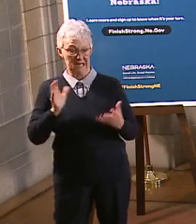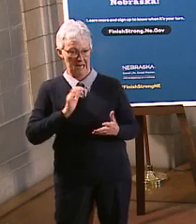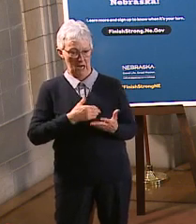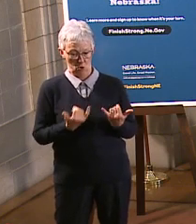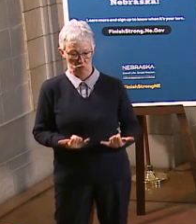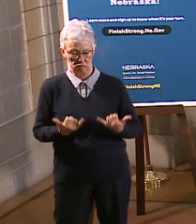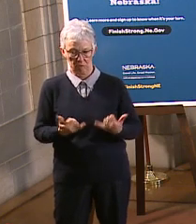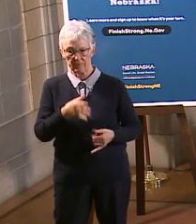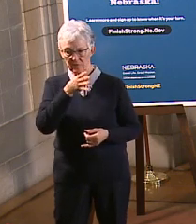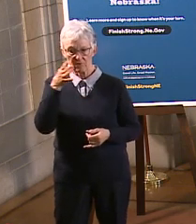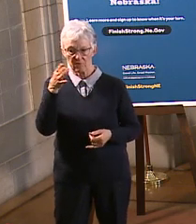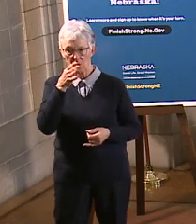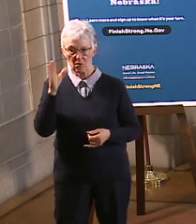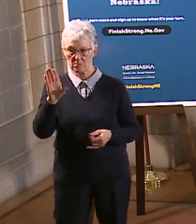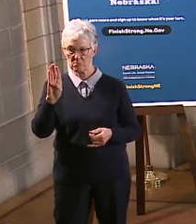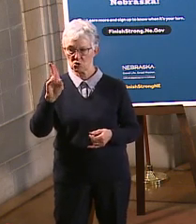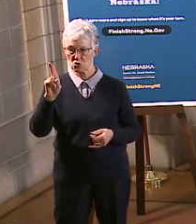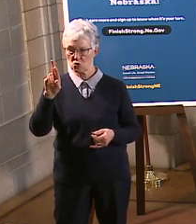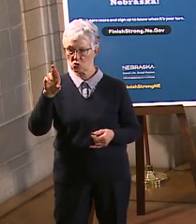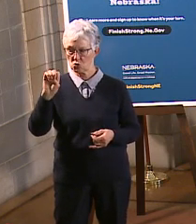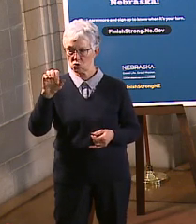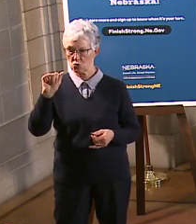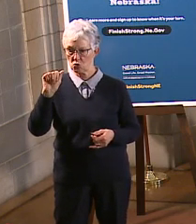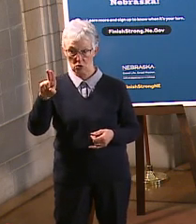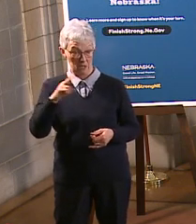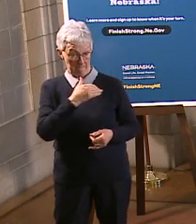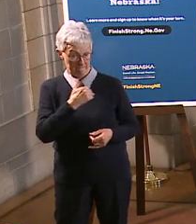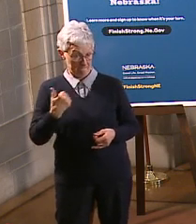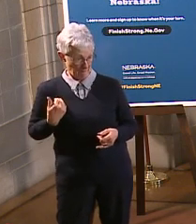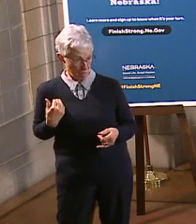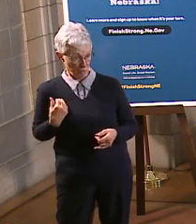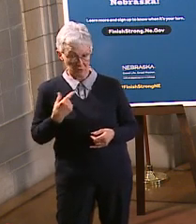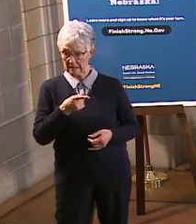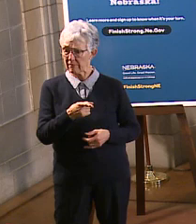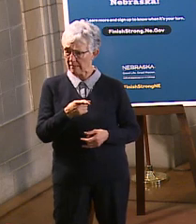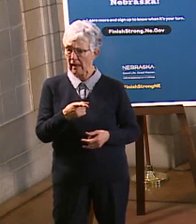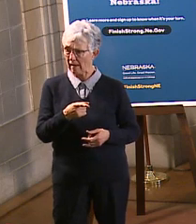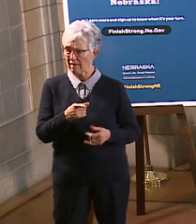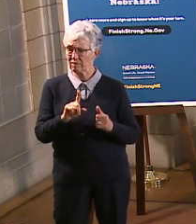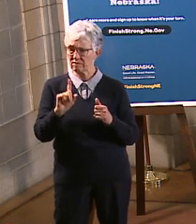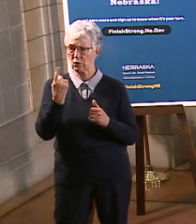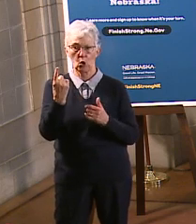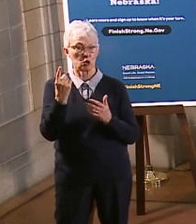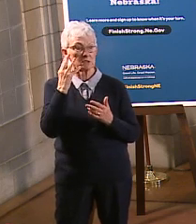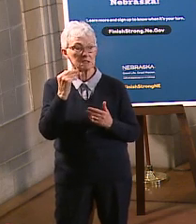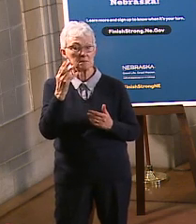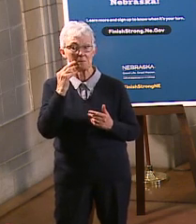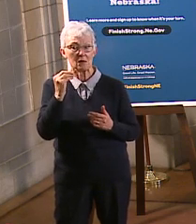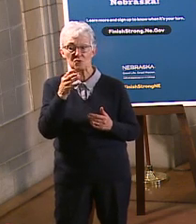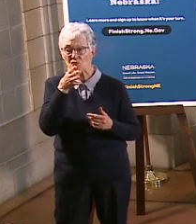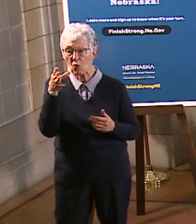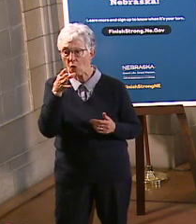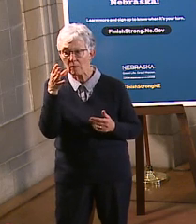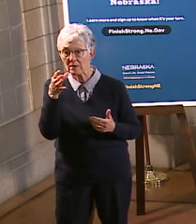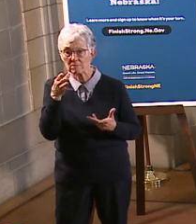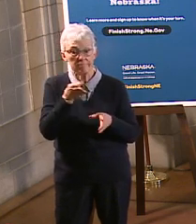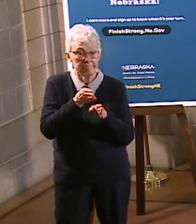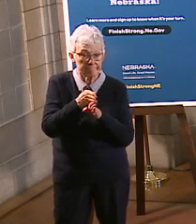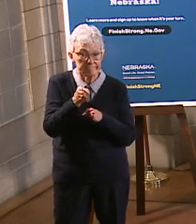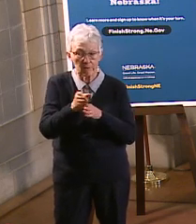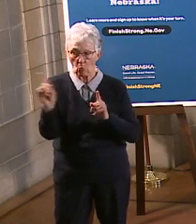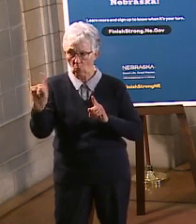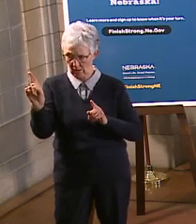Bureau members have gone through FFA, and that's where they got their first taste and experiences in developing their leadership